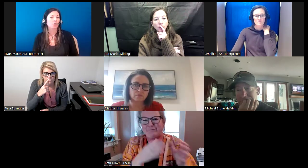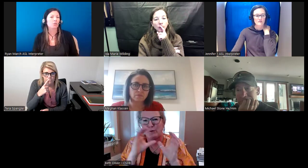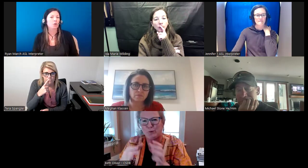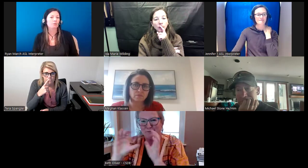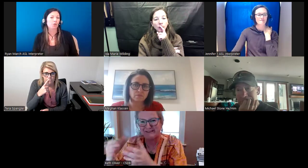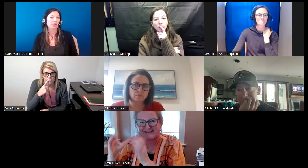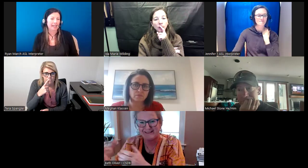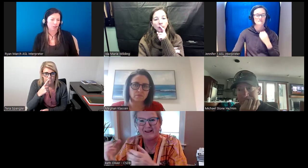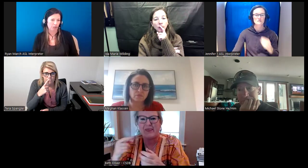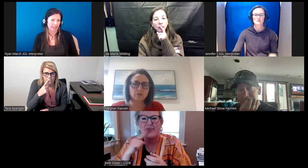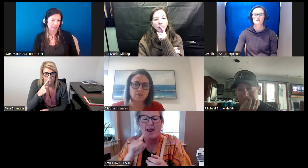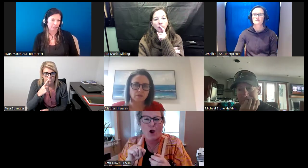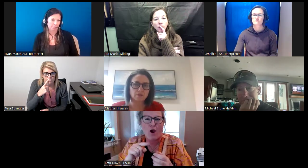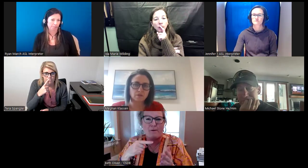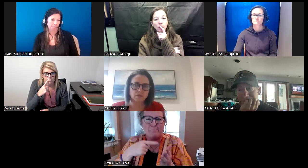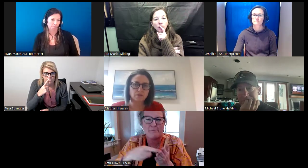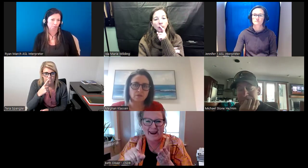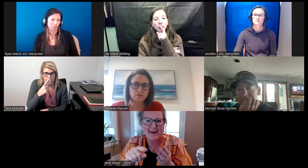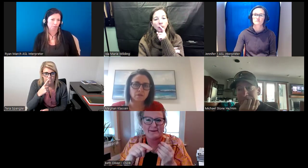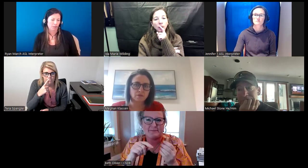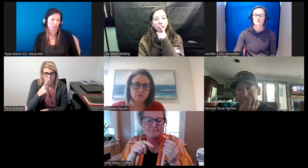okay, so those 4 categories.